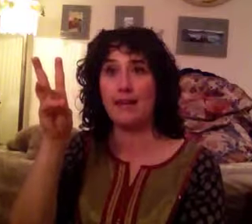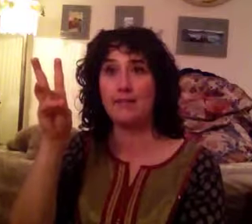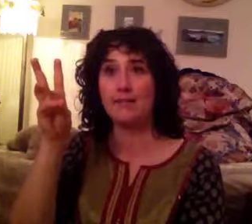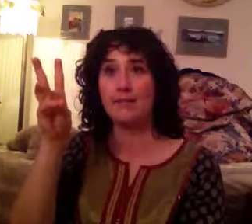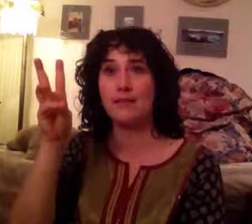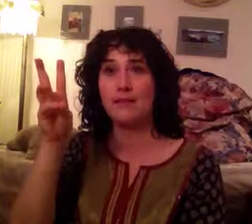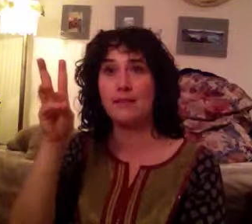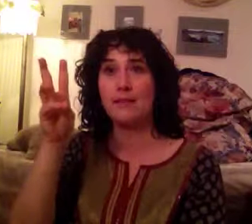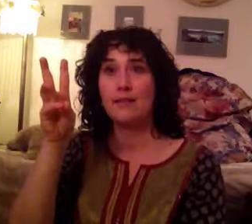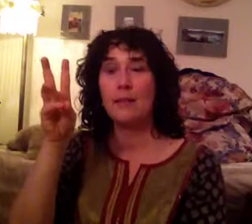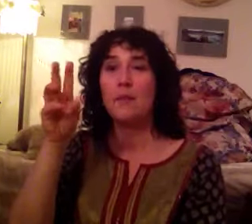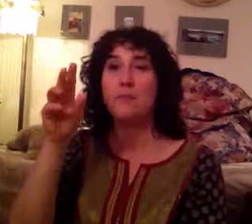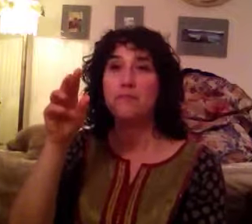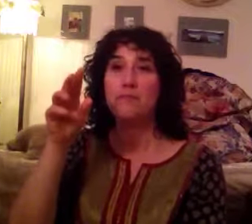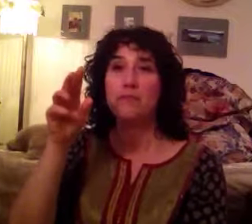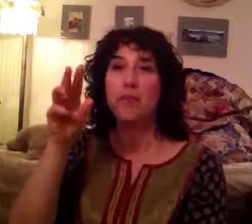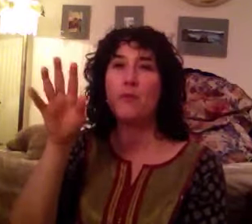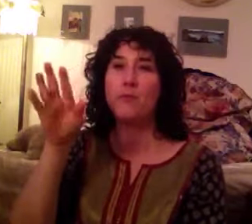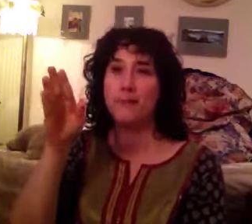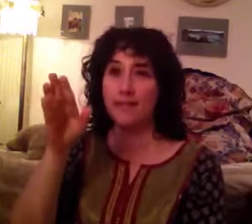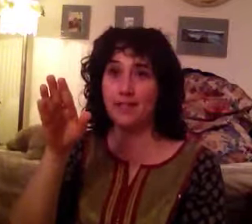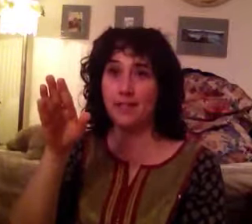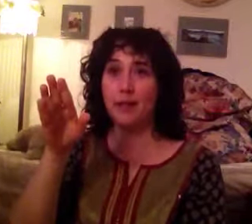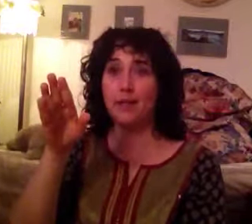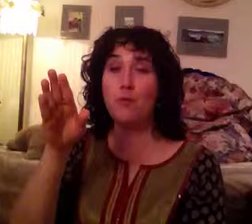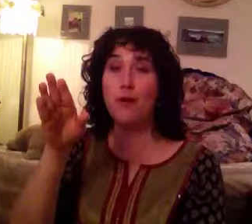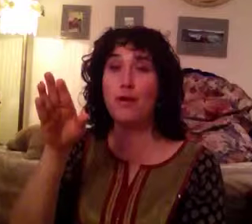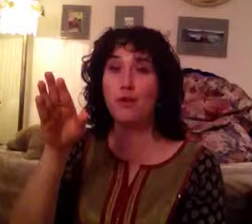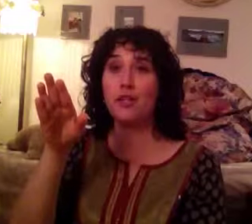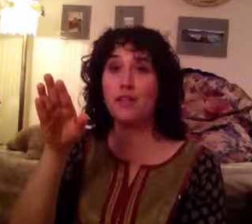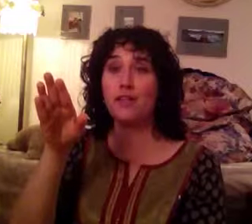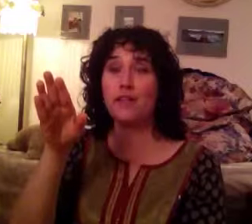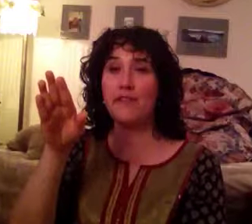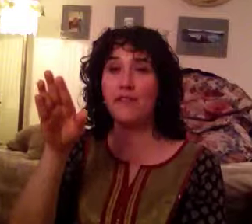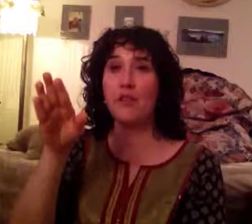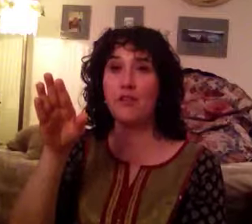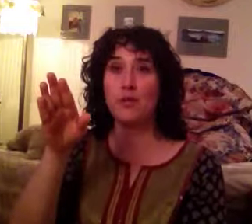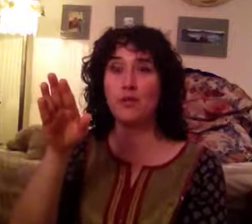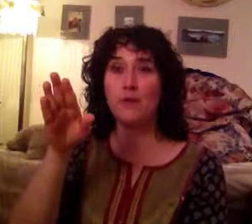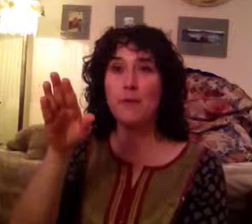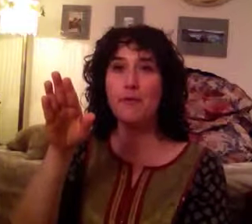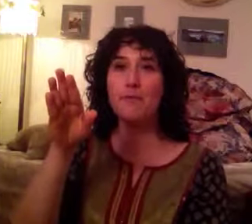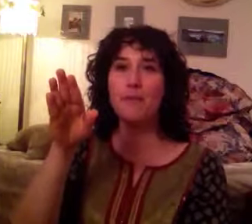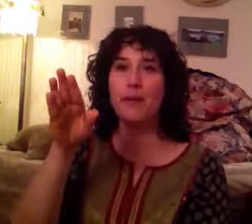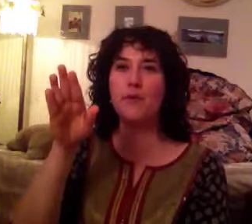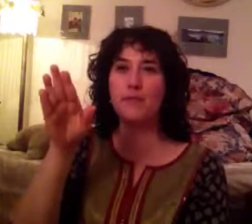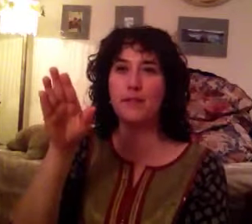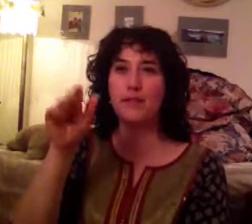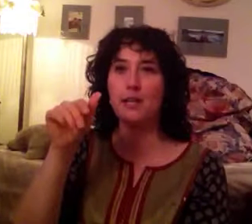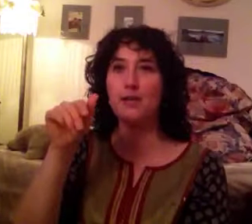6. It wouldn't be as clear. You probably could if that's all you could remember, but it wouldn't be as clear.